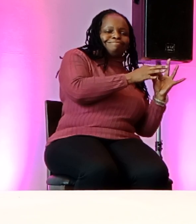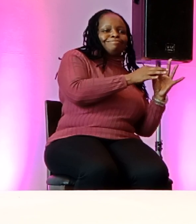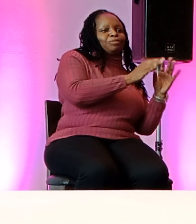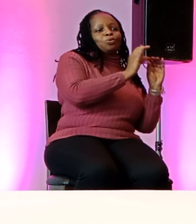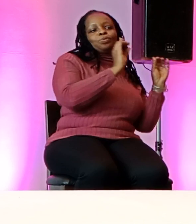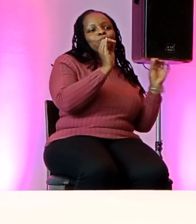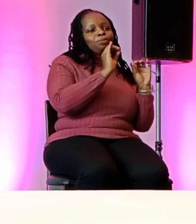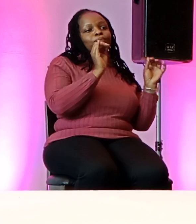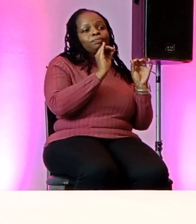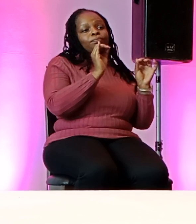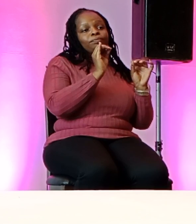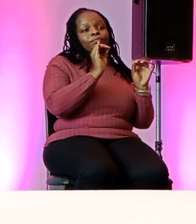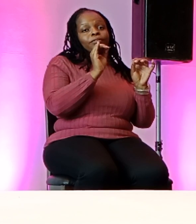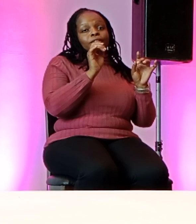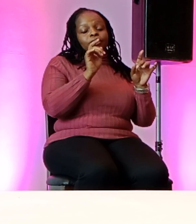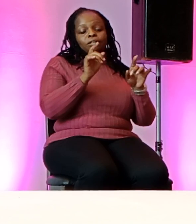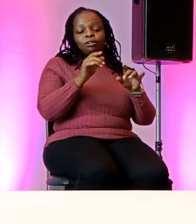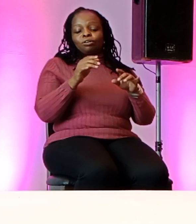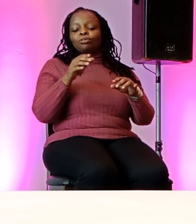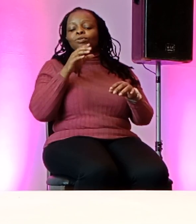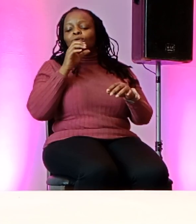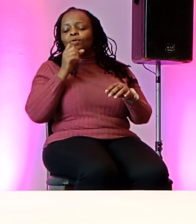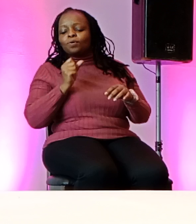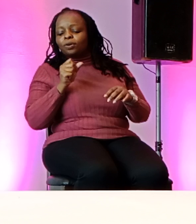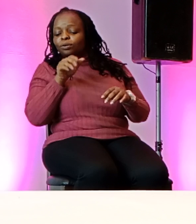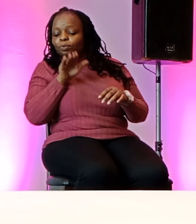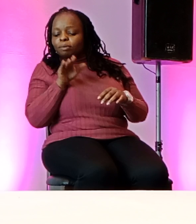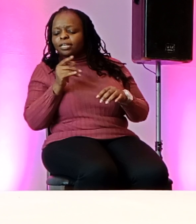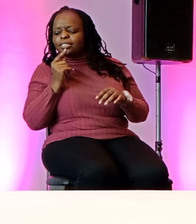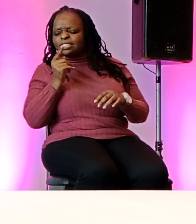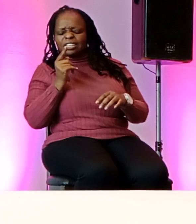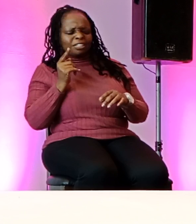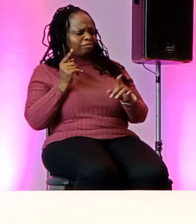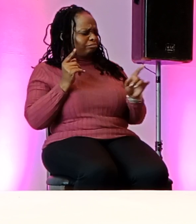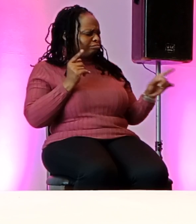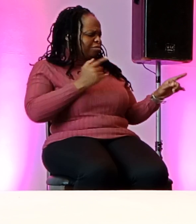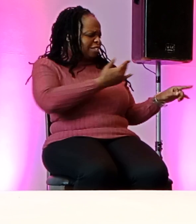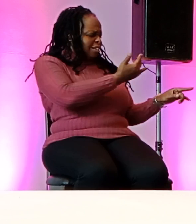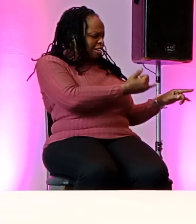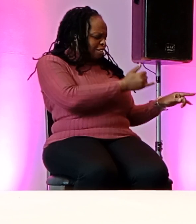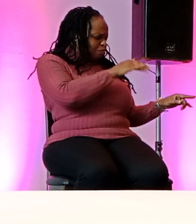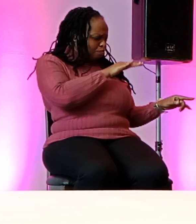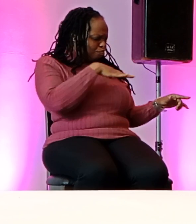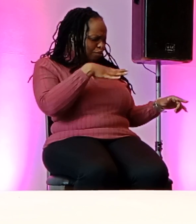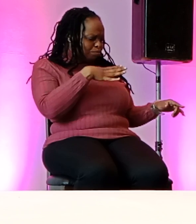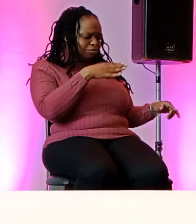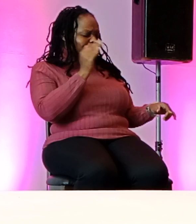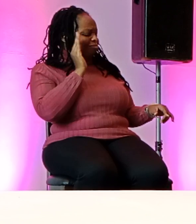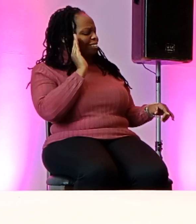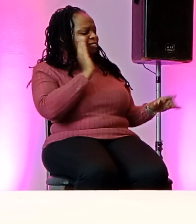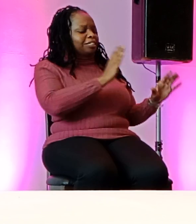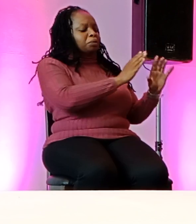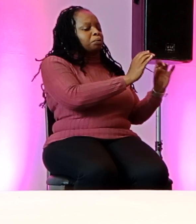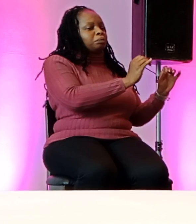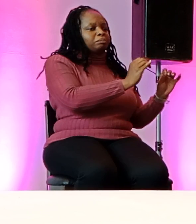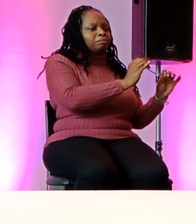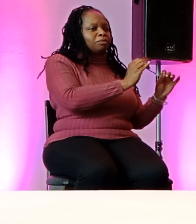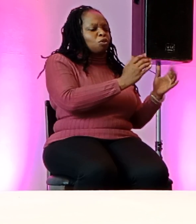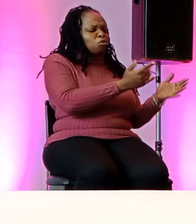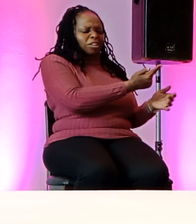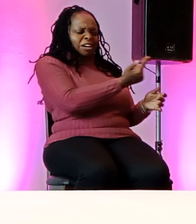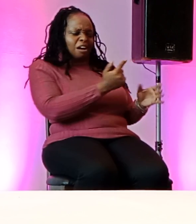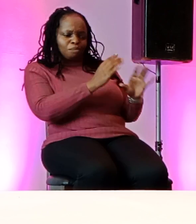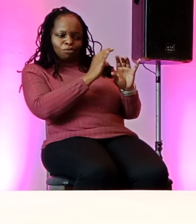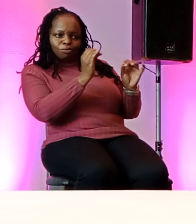The older women, on the other hand, say, no, you young people never listen, or you never come. So then where is the balance that